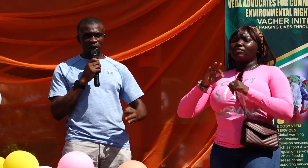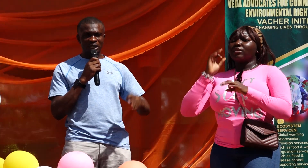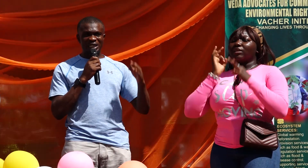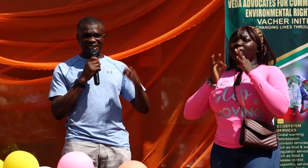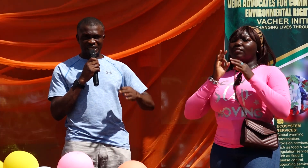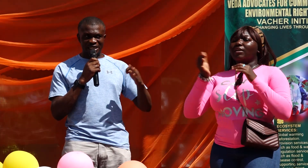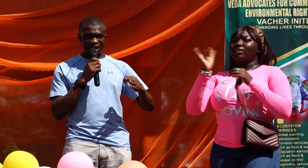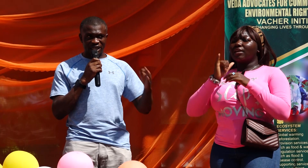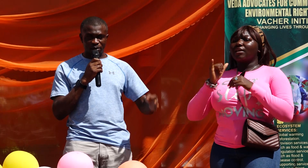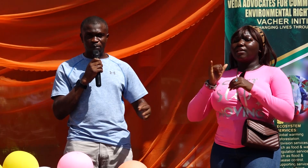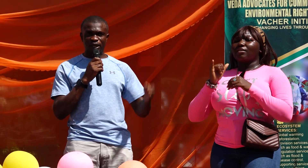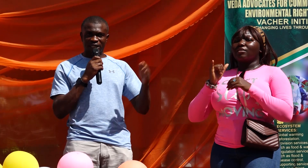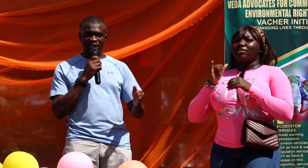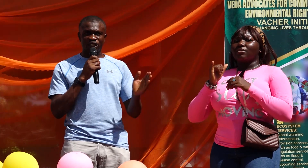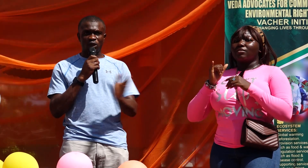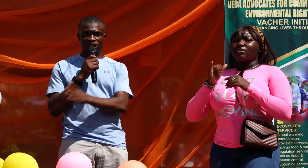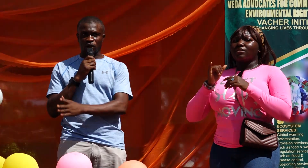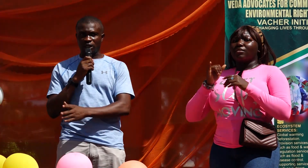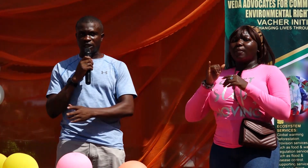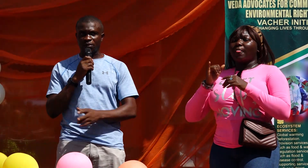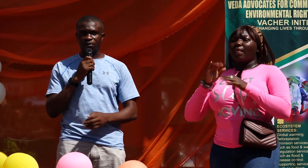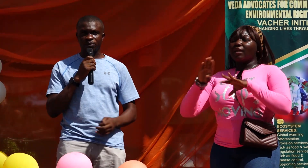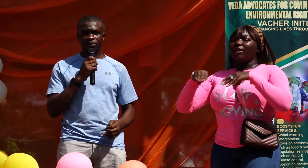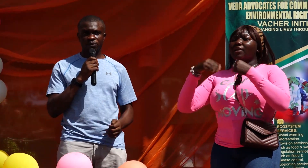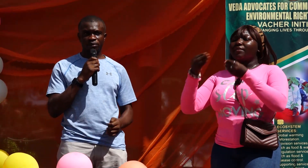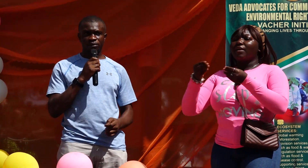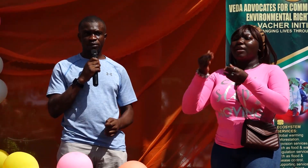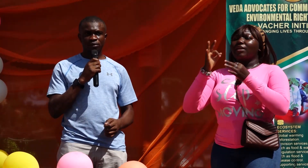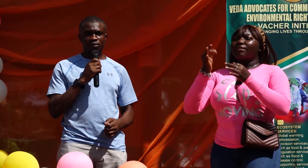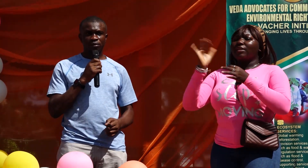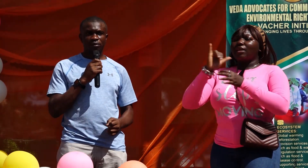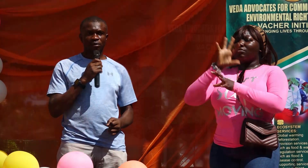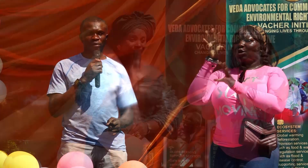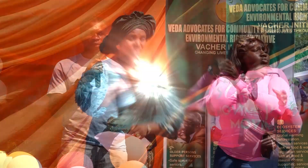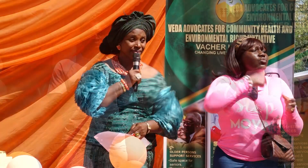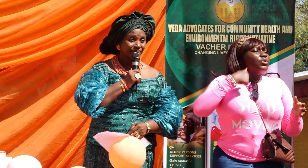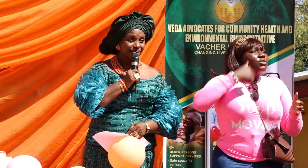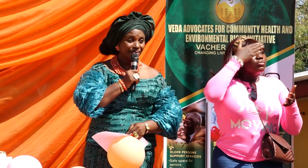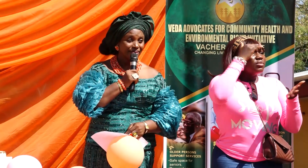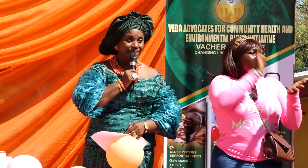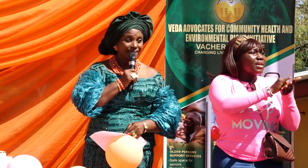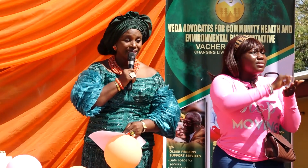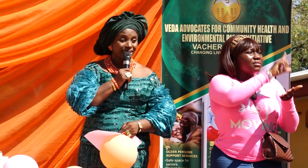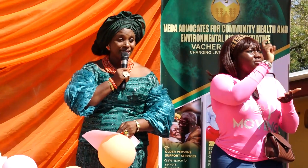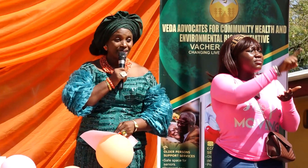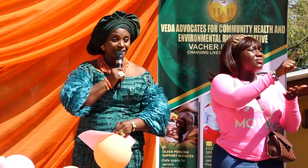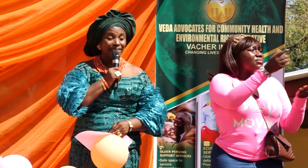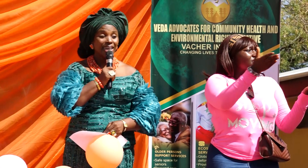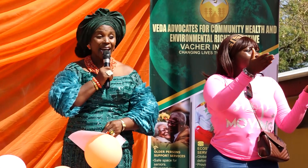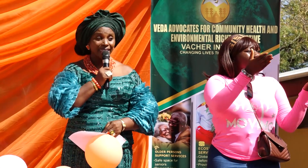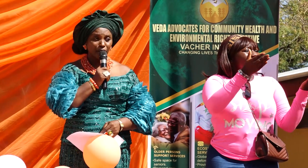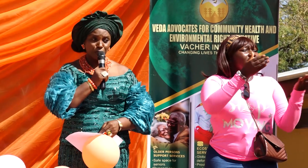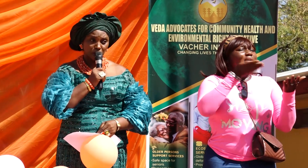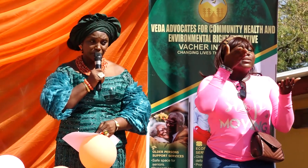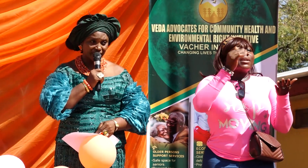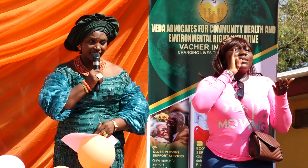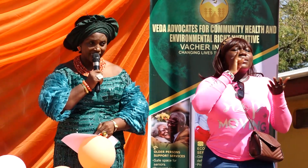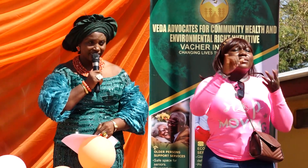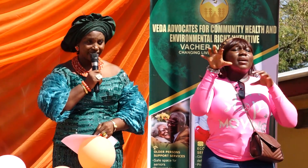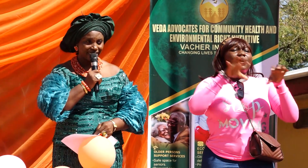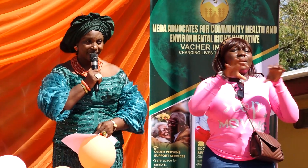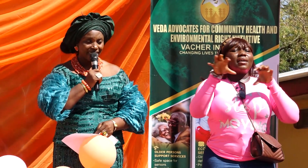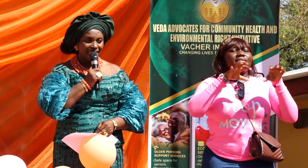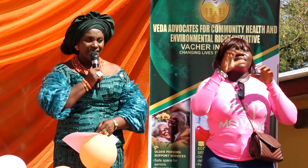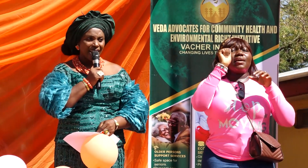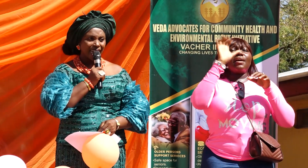we actually integrate them better than you isolate them. No one should be discriminated. There is an act that prohibits